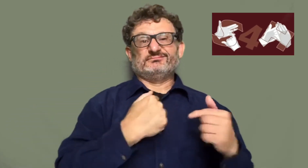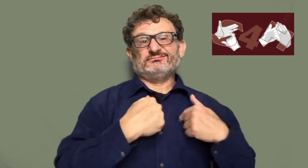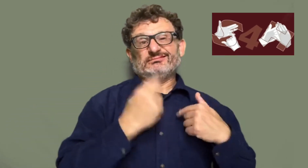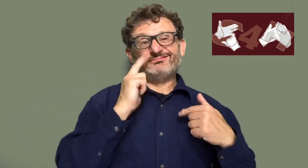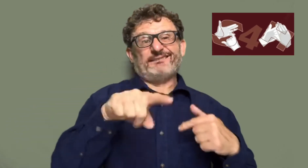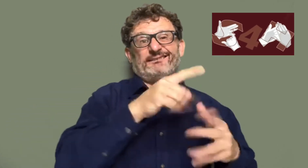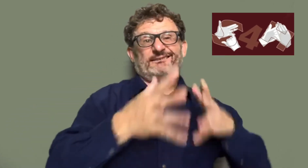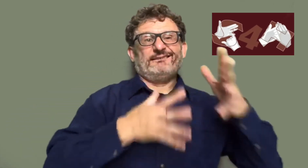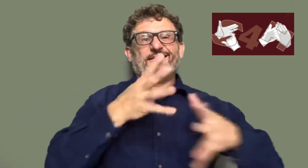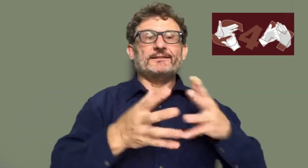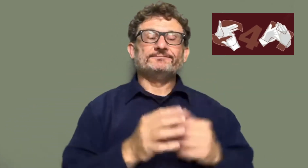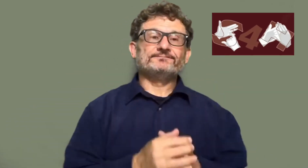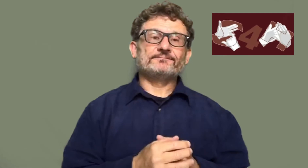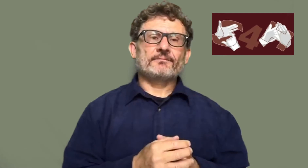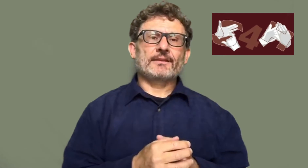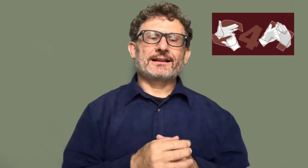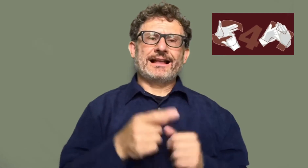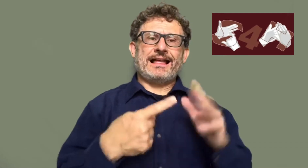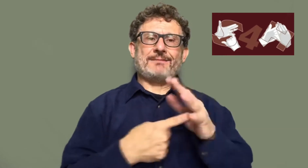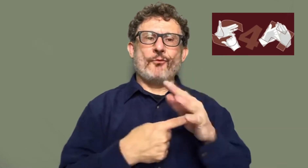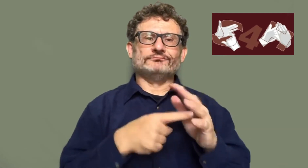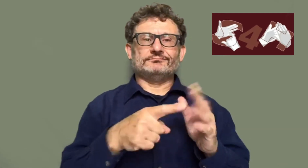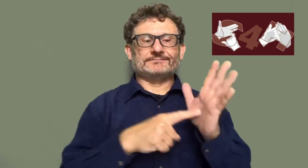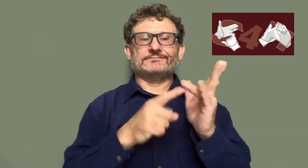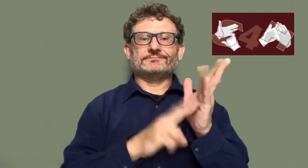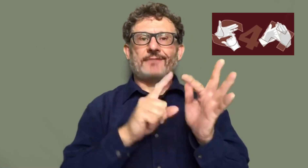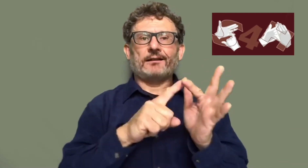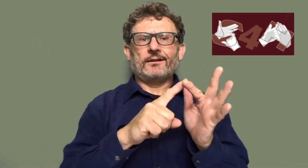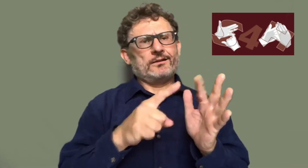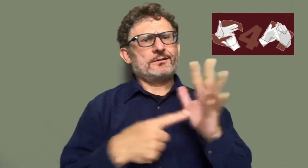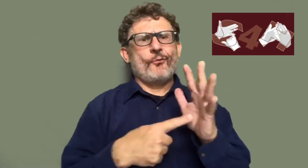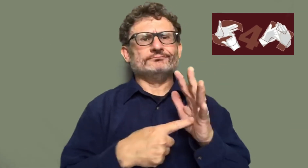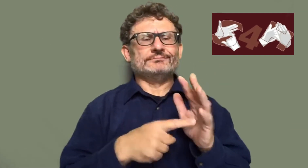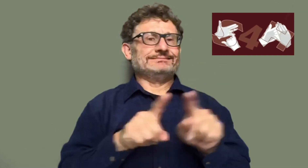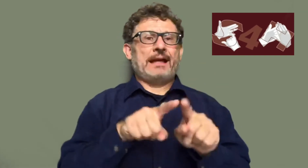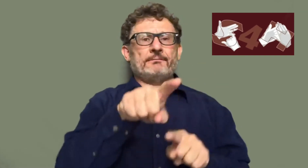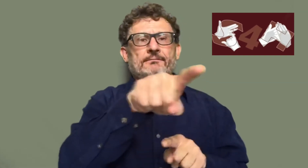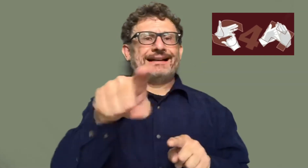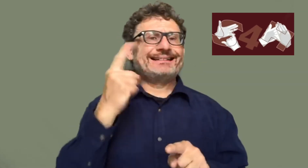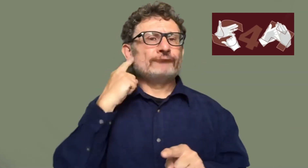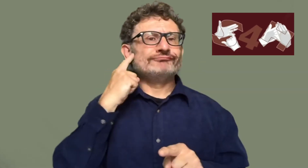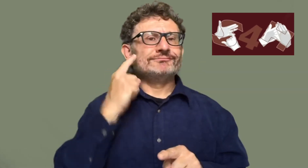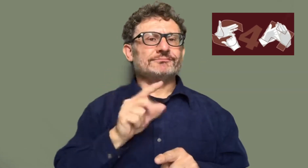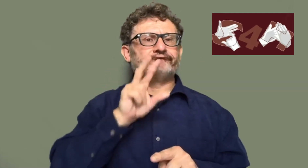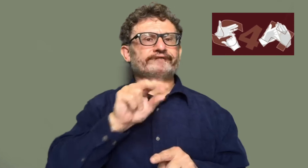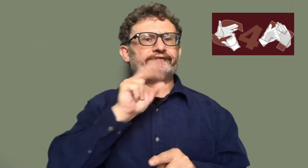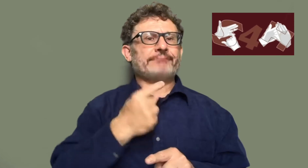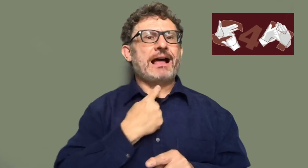on what they see in the language. So what's really important for you as a hearing person is just for you to consider how